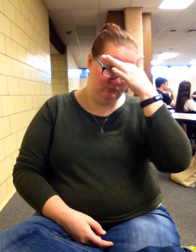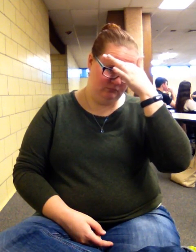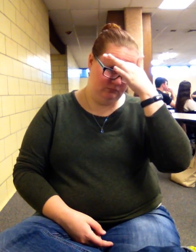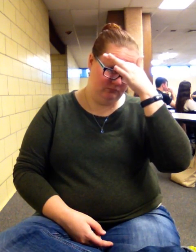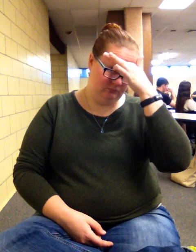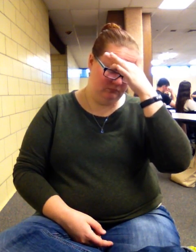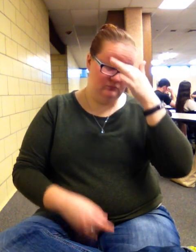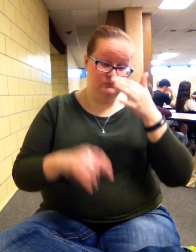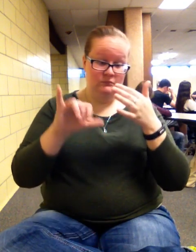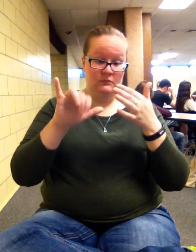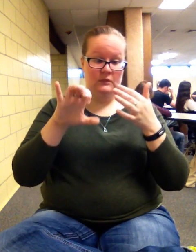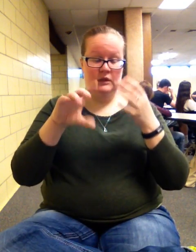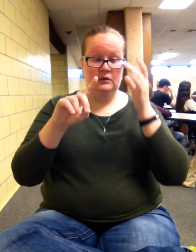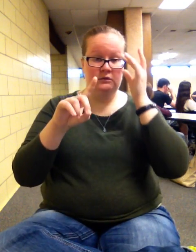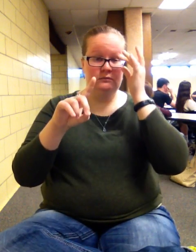10%, just to keep it